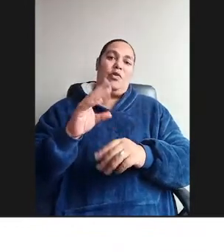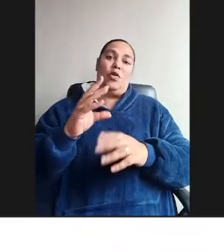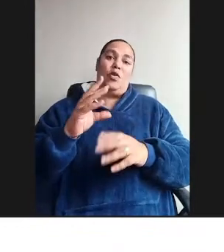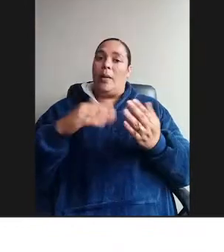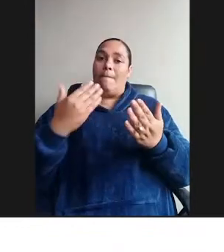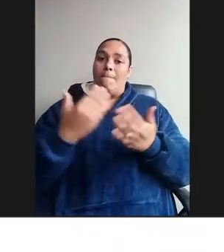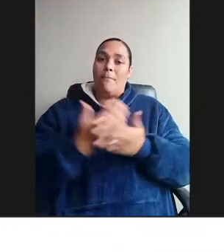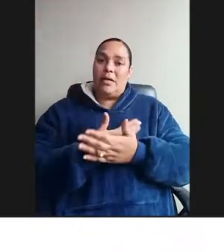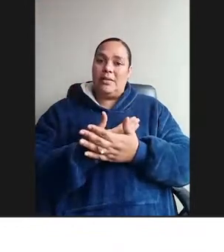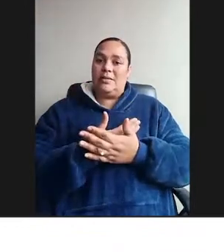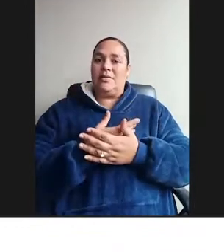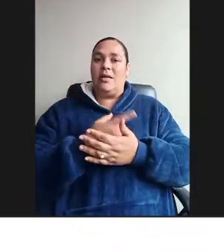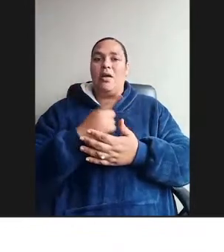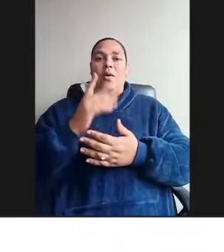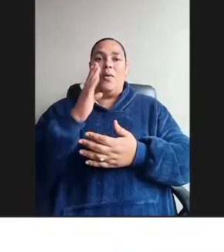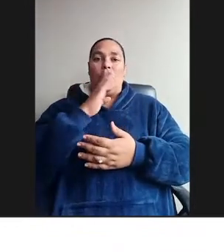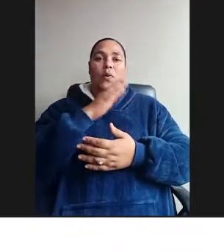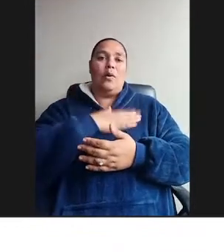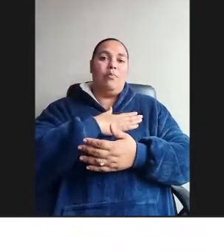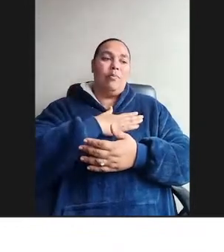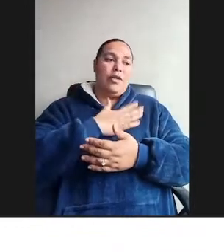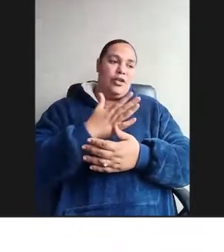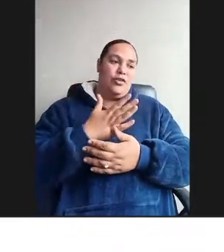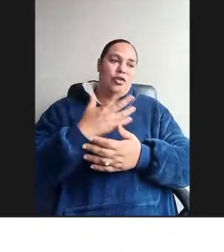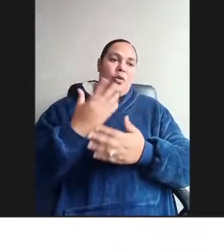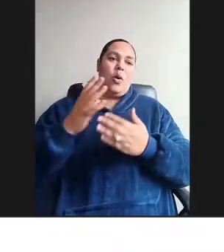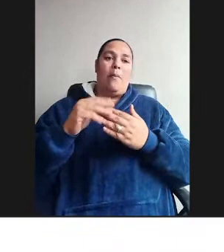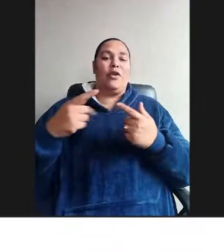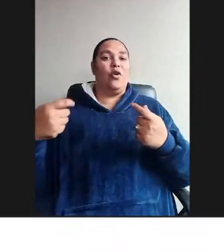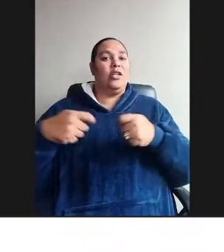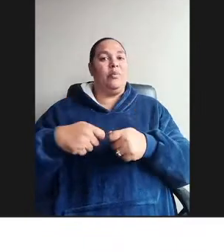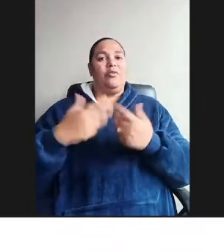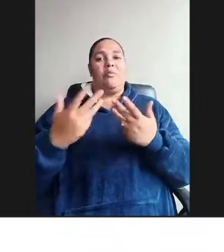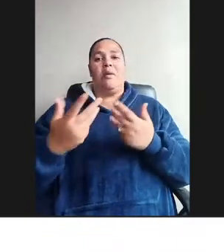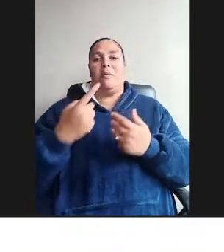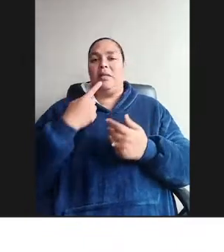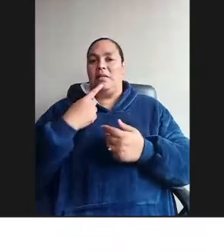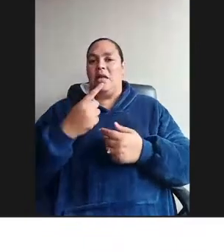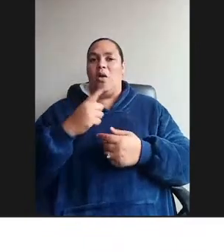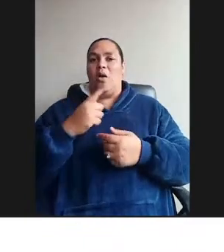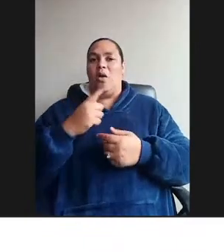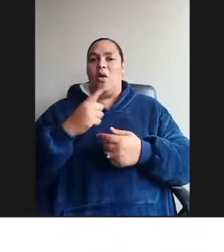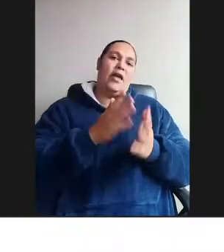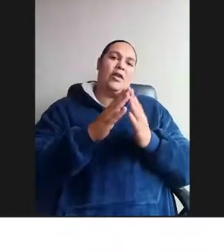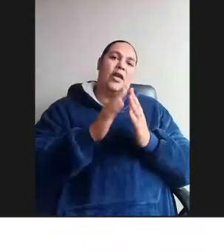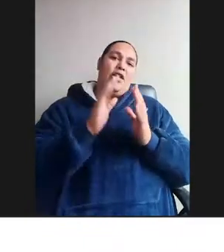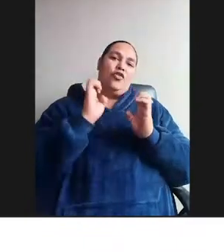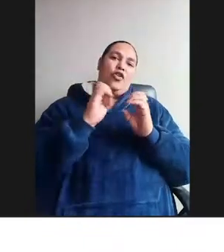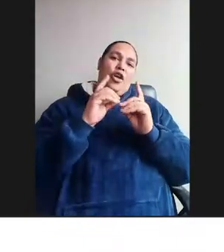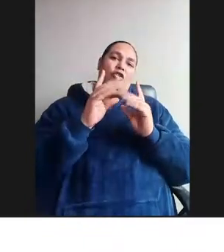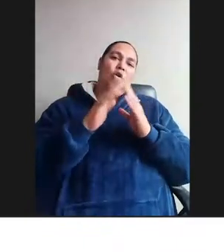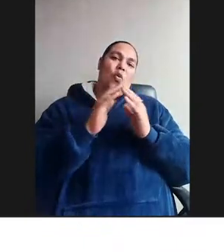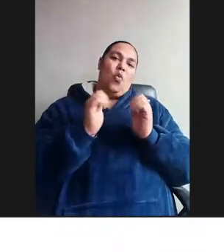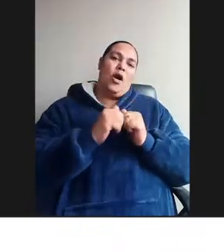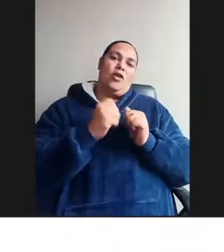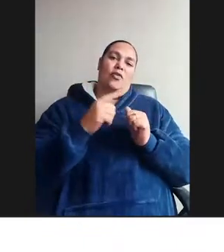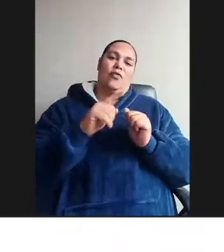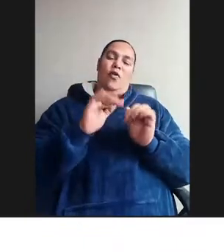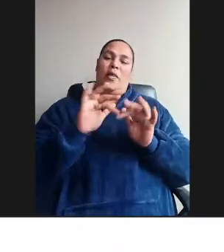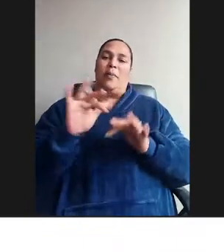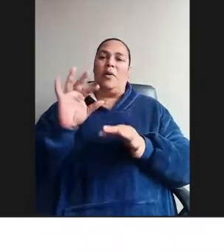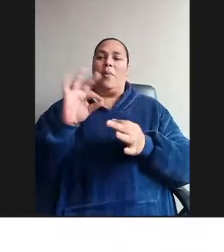that's where we appreciate members' contribution to say, why don't you do an educational workshop with these particular people in this particular area? And